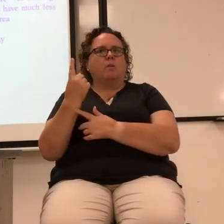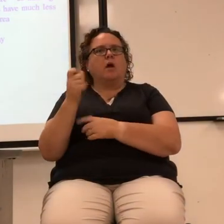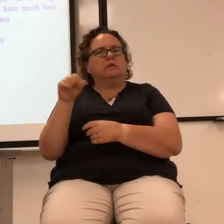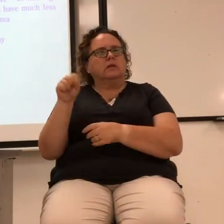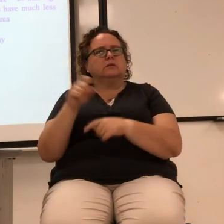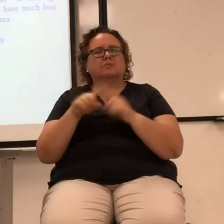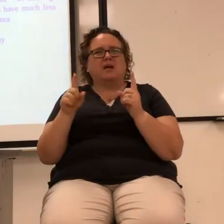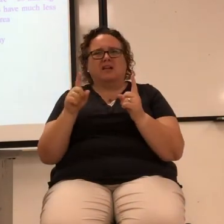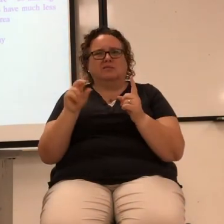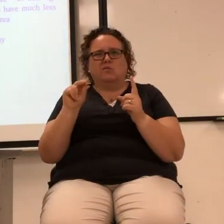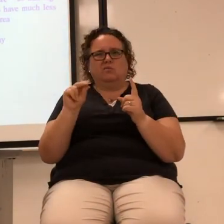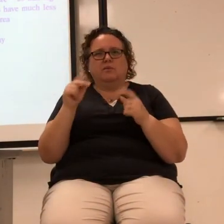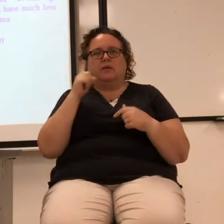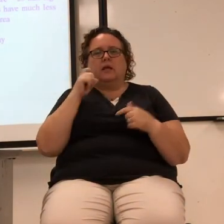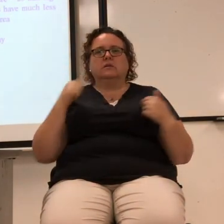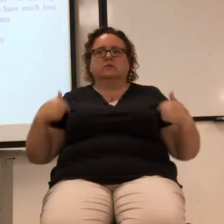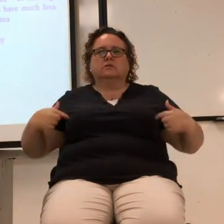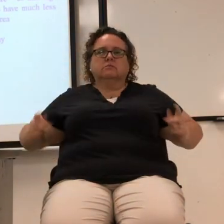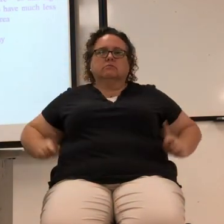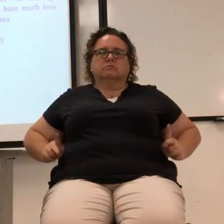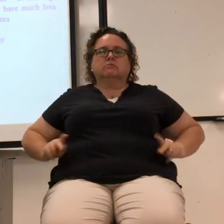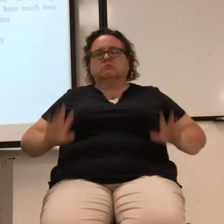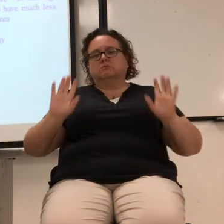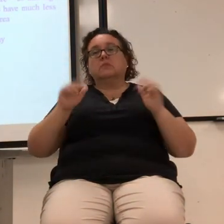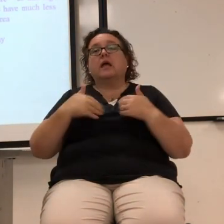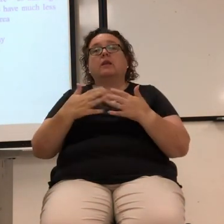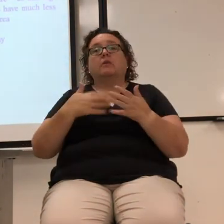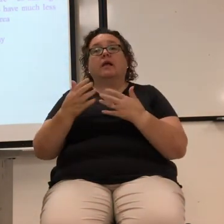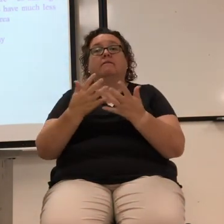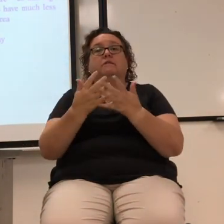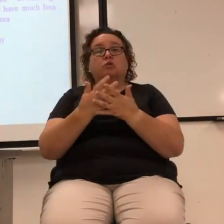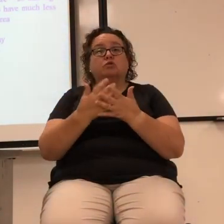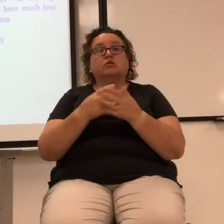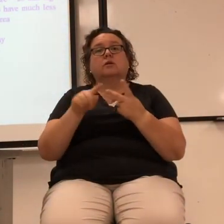So filter plasma